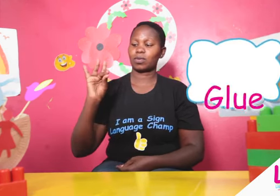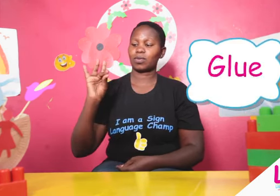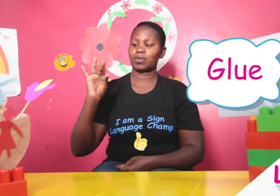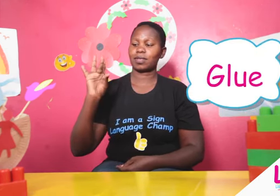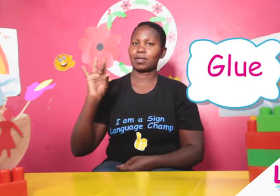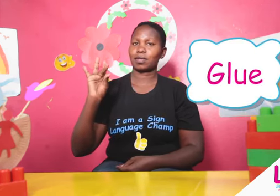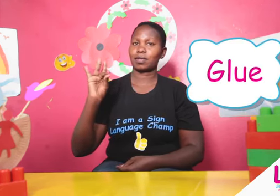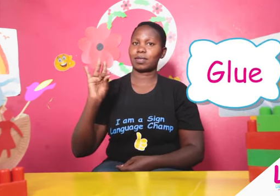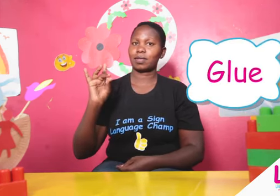Glue,